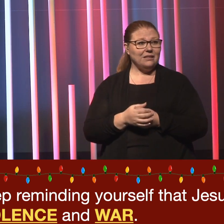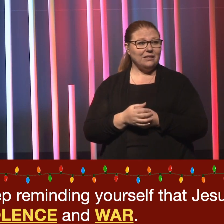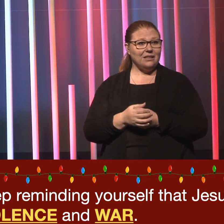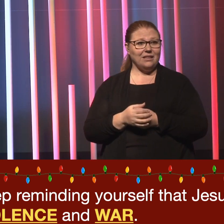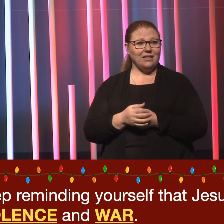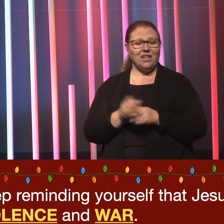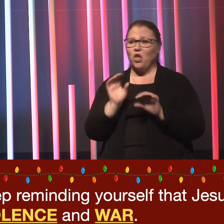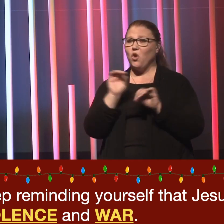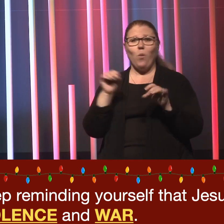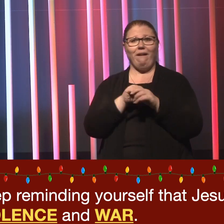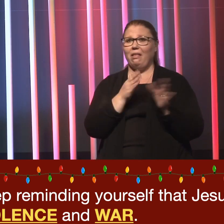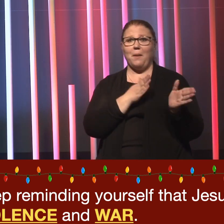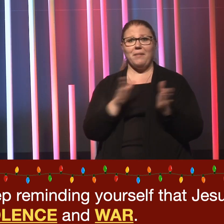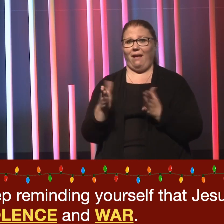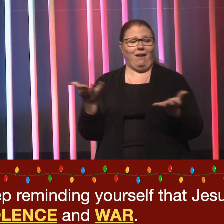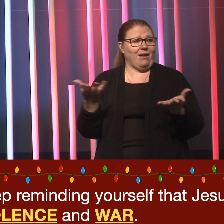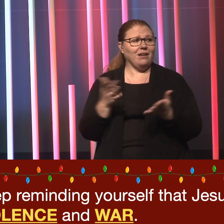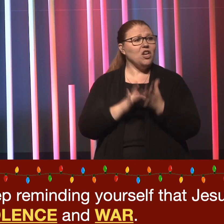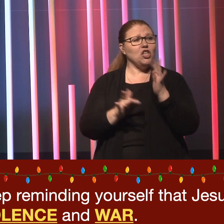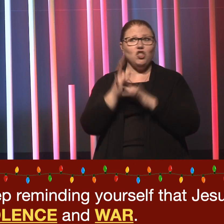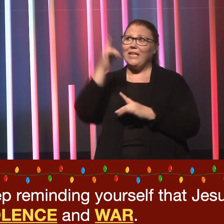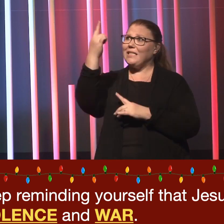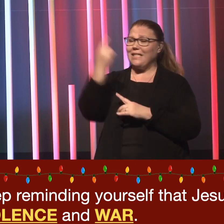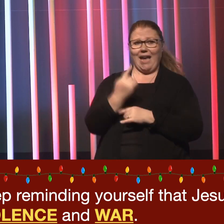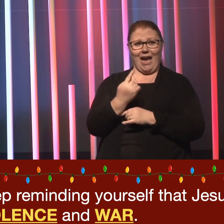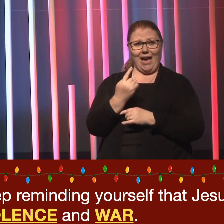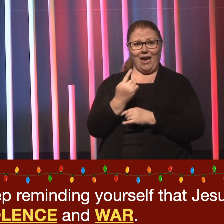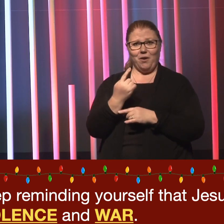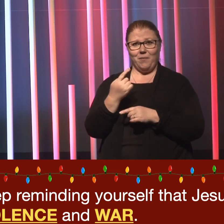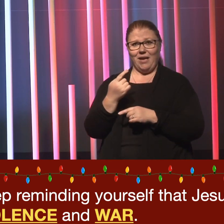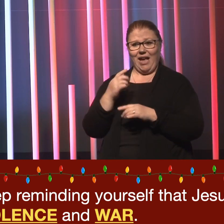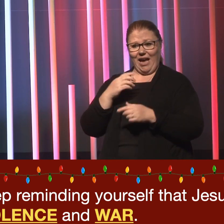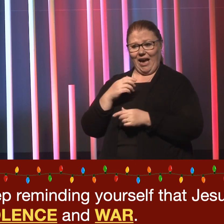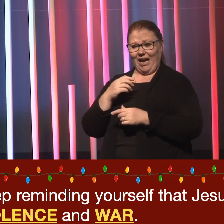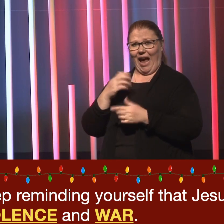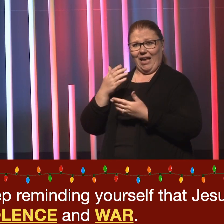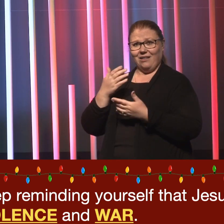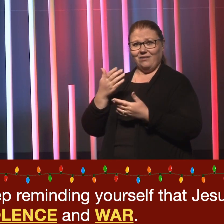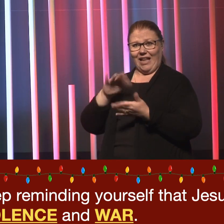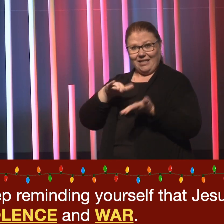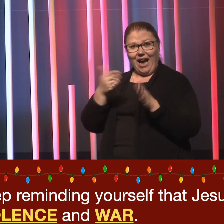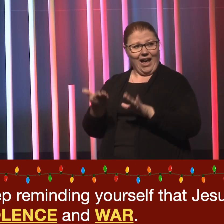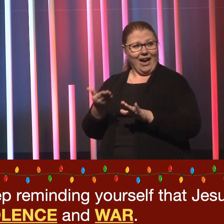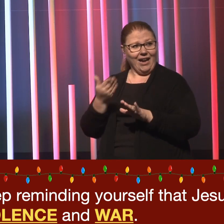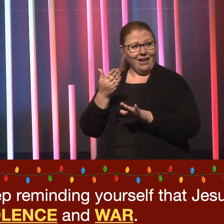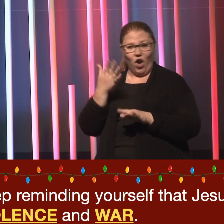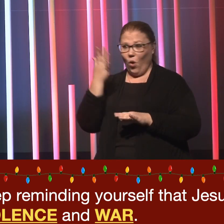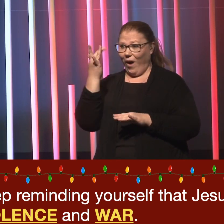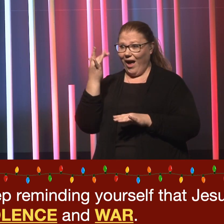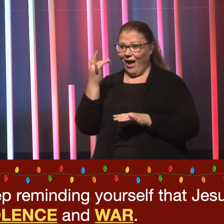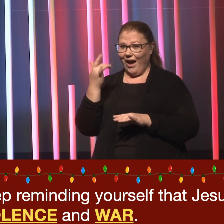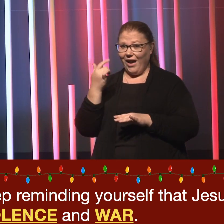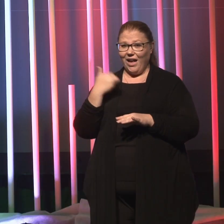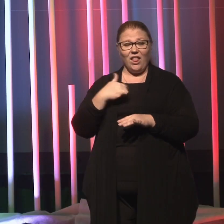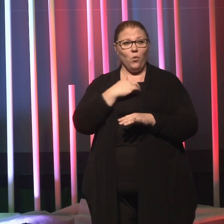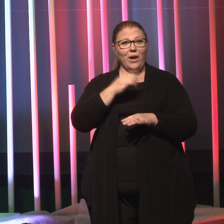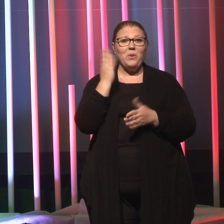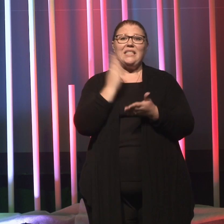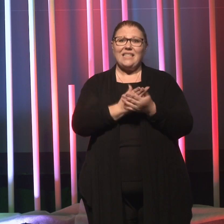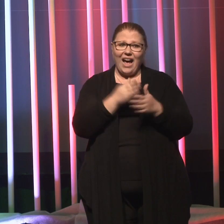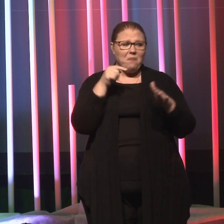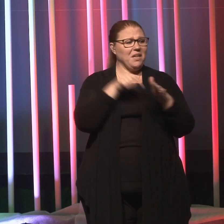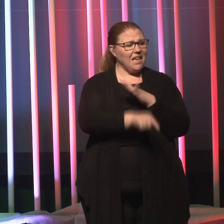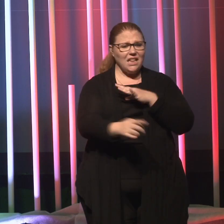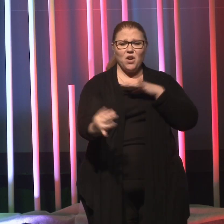Nowhere in the plan. In fact, Jesus came and gave his life so that we would stop taking life. Death and